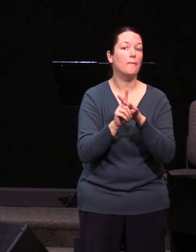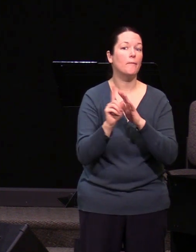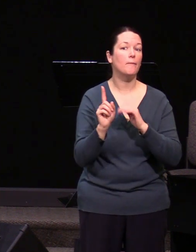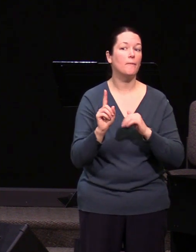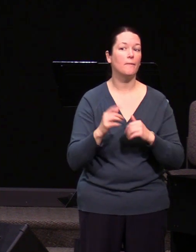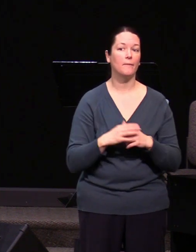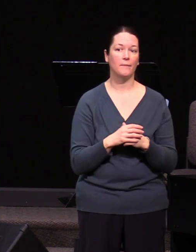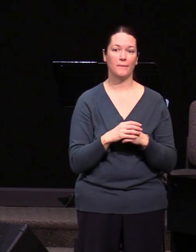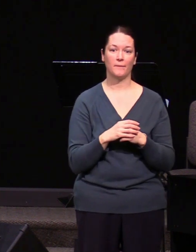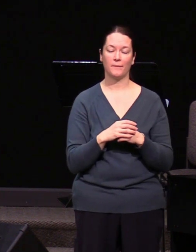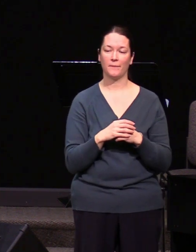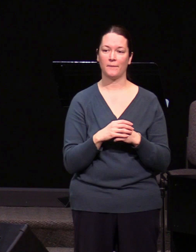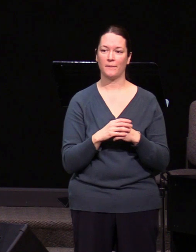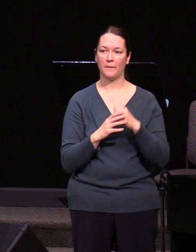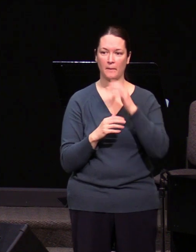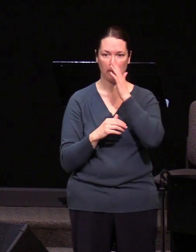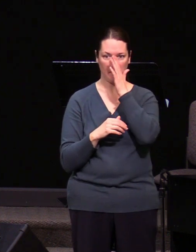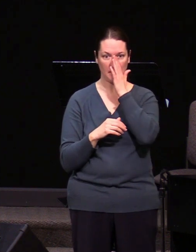So,